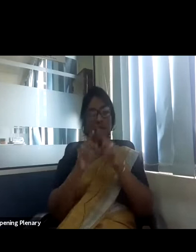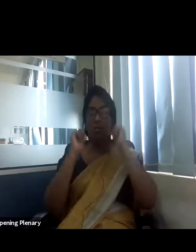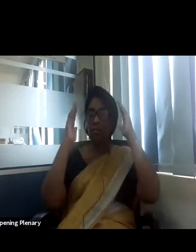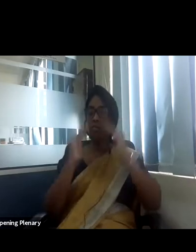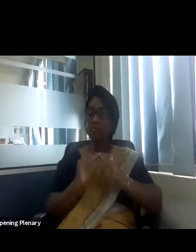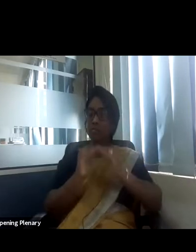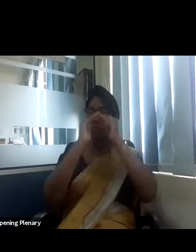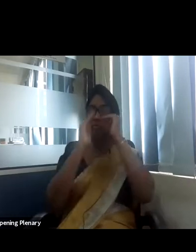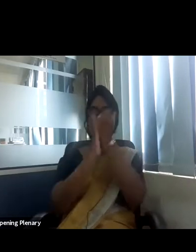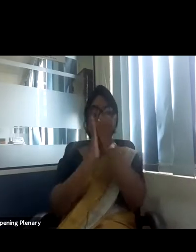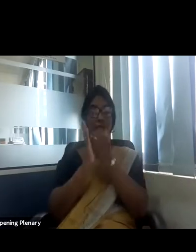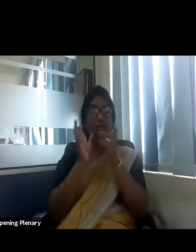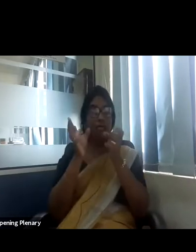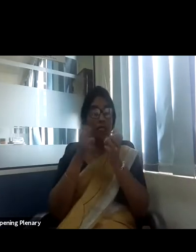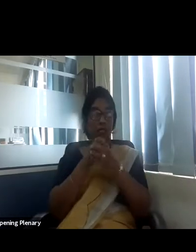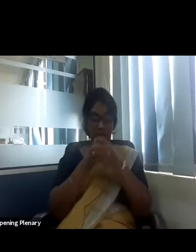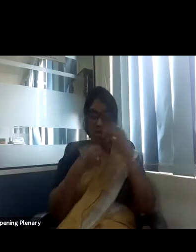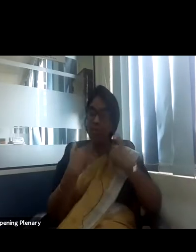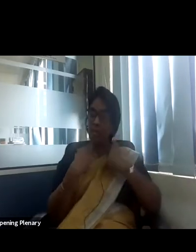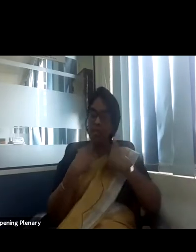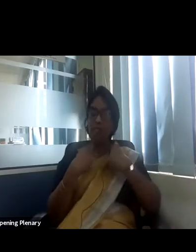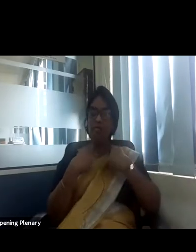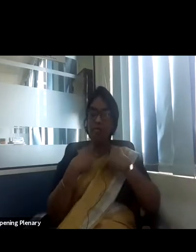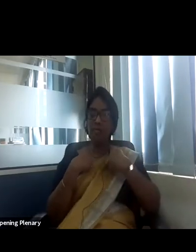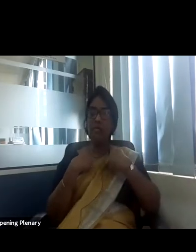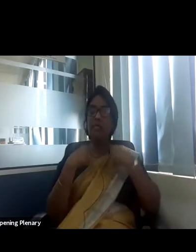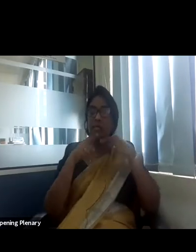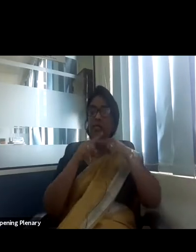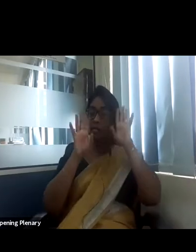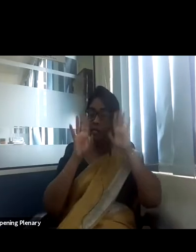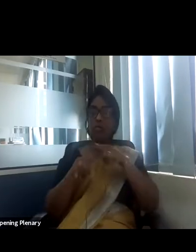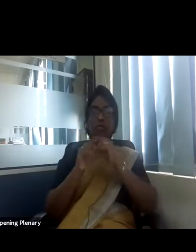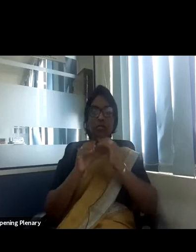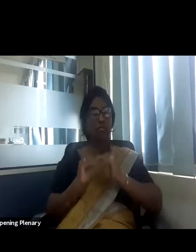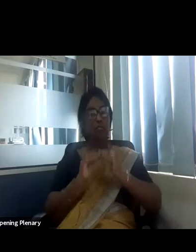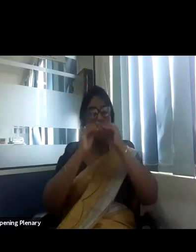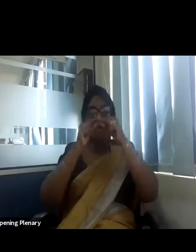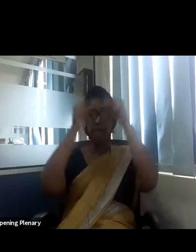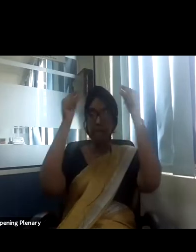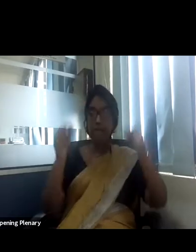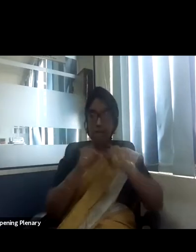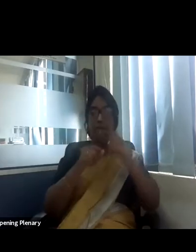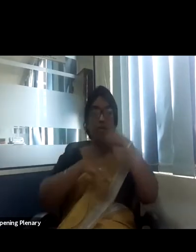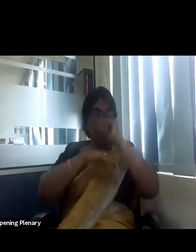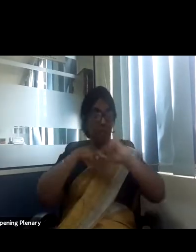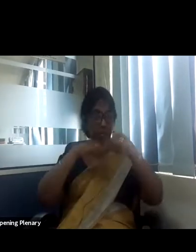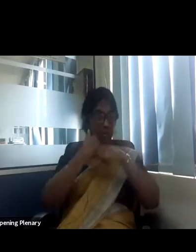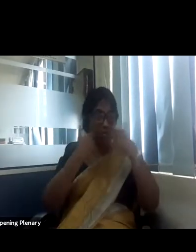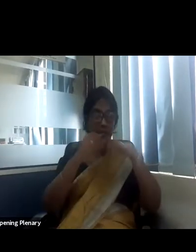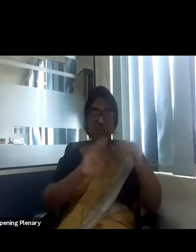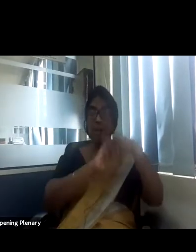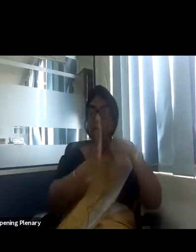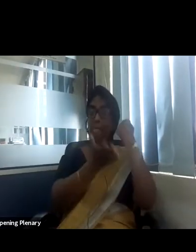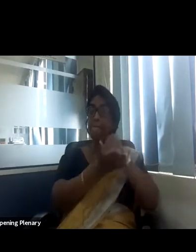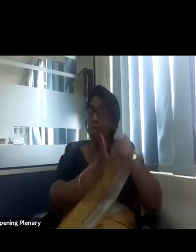sustainable financial framework and green taxonomy framework by the Central Bank of Sri Lanka, and the initiative to mobilize required